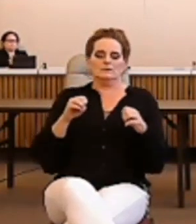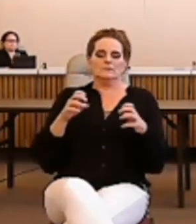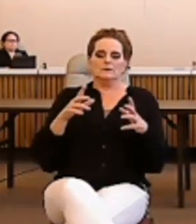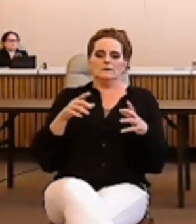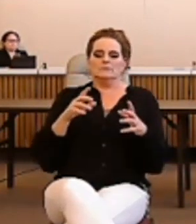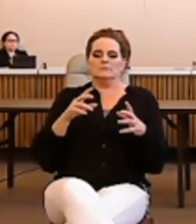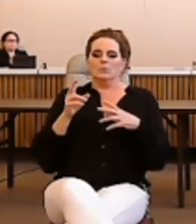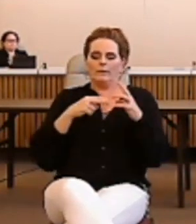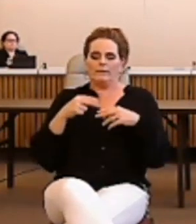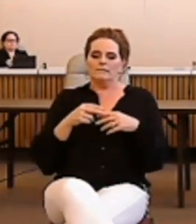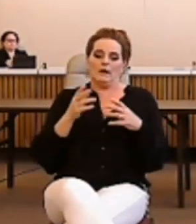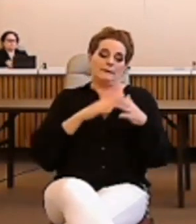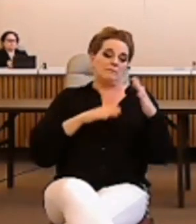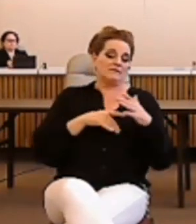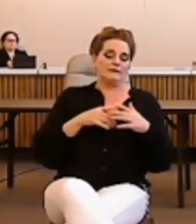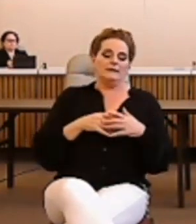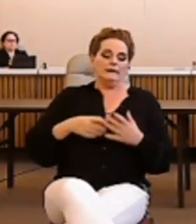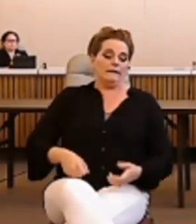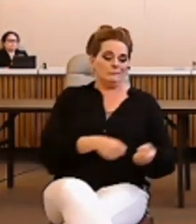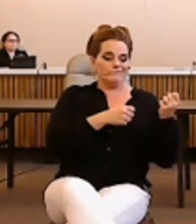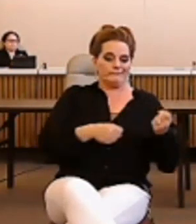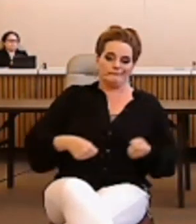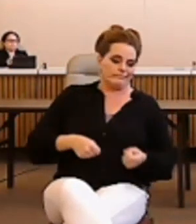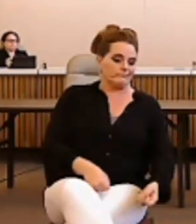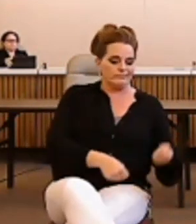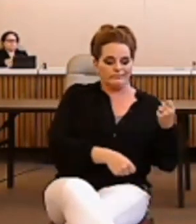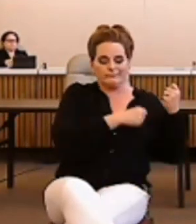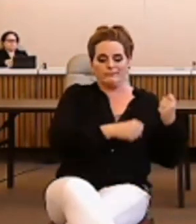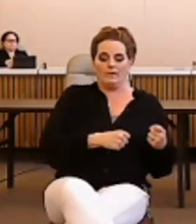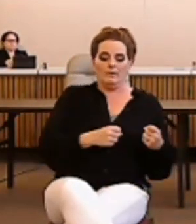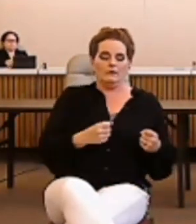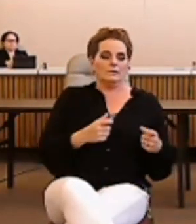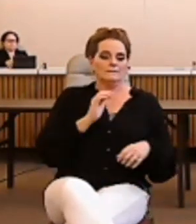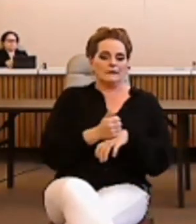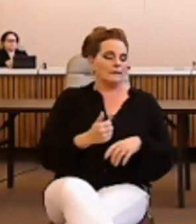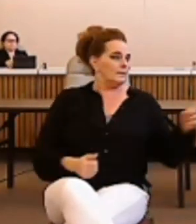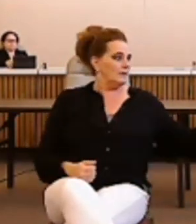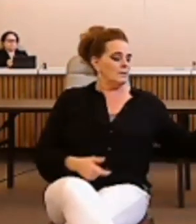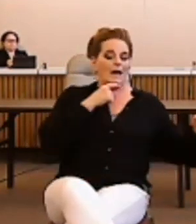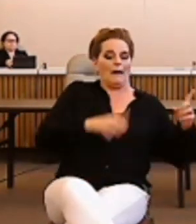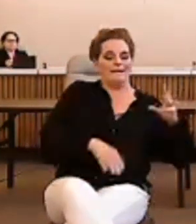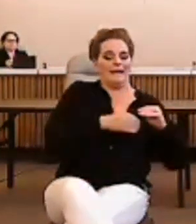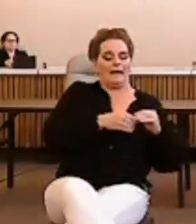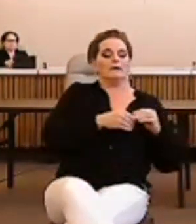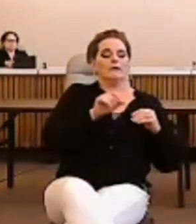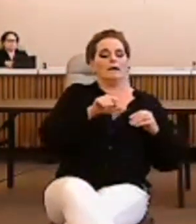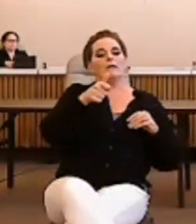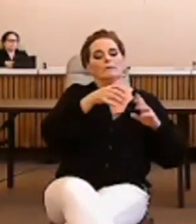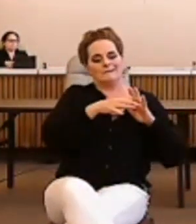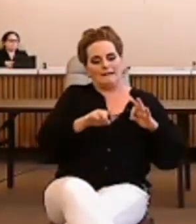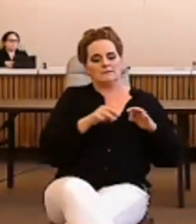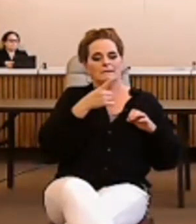what he would do is dig a pit, bore across, push the hole, you know. So I'm going to add an additional sentence to that condition then that